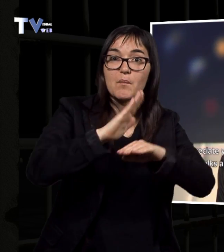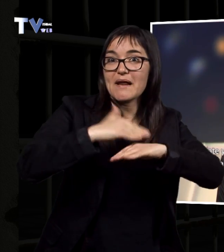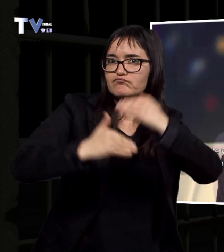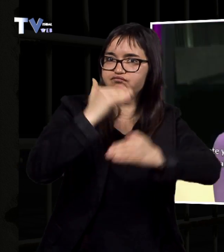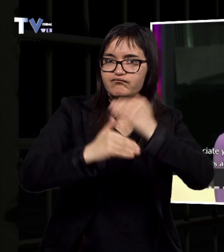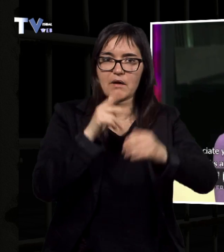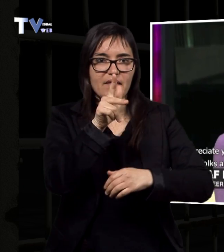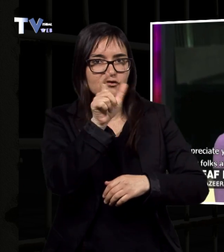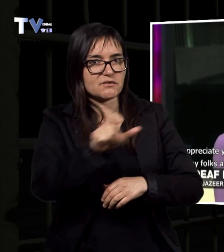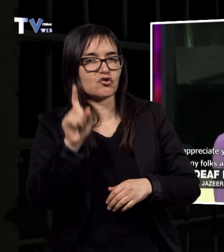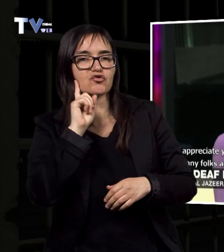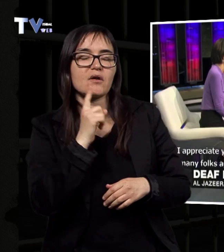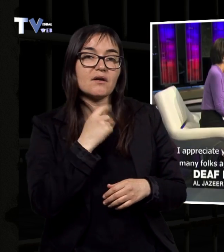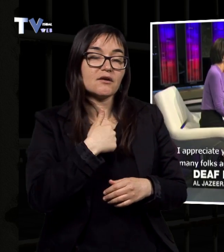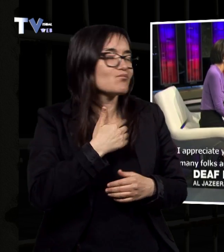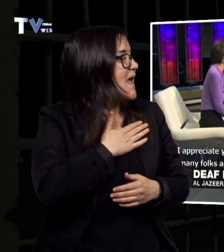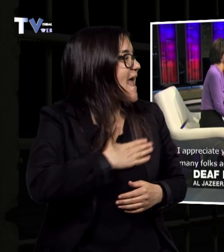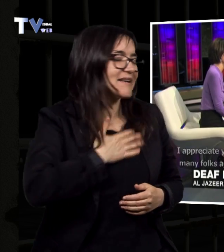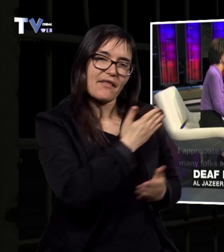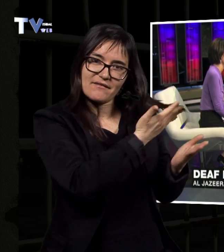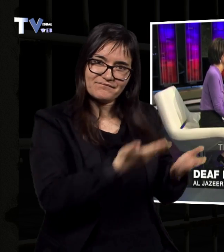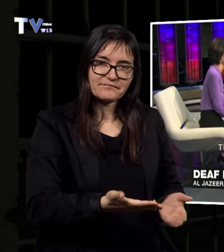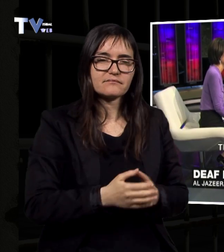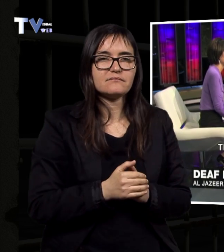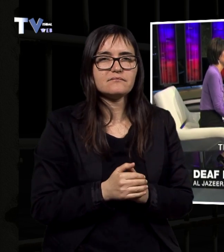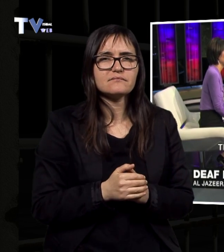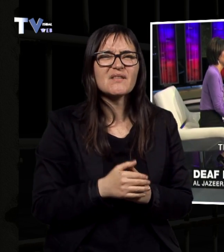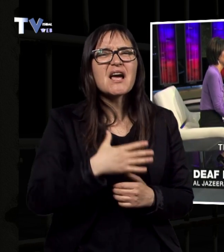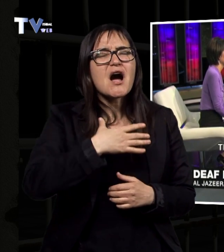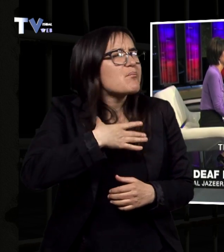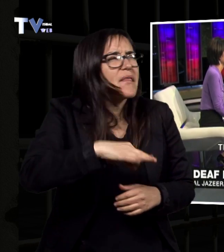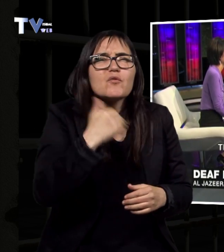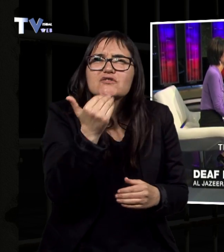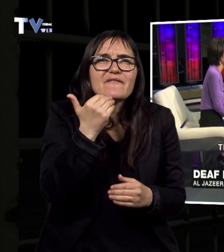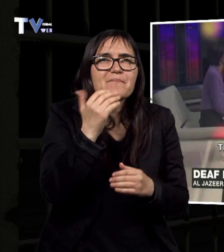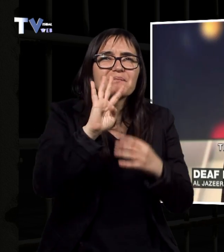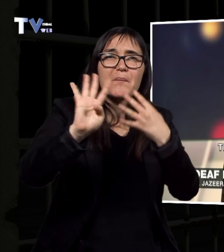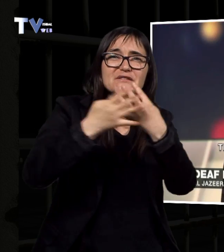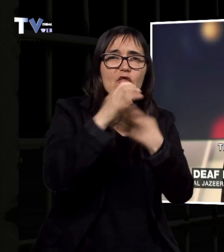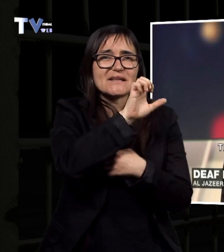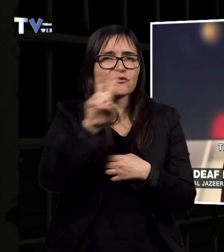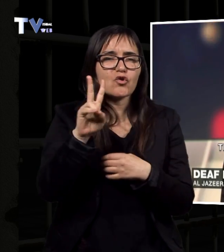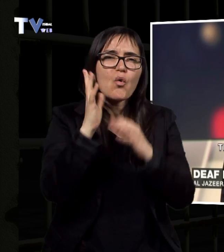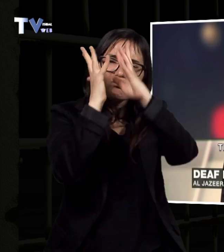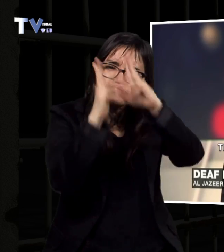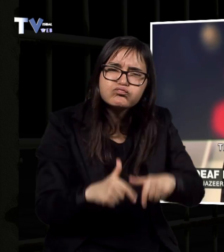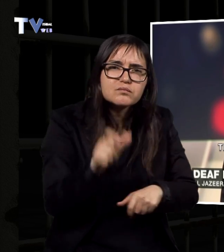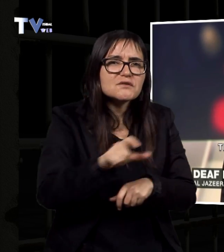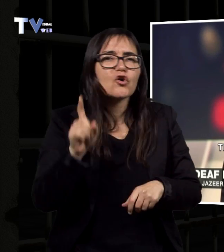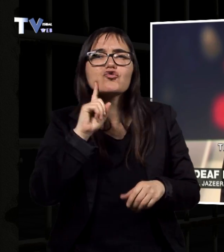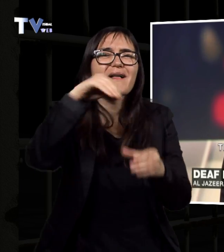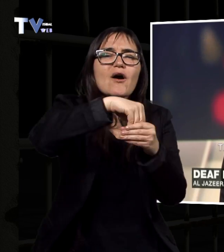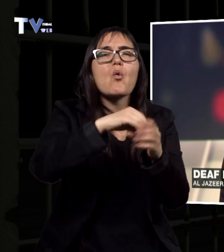any way to know how many folks are deaf within the prison system in this country? By and large, state and federal prison systems are